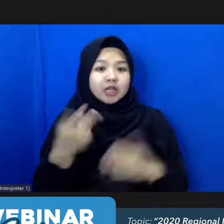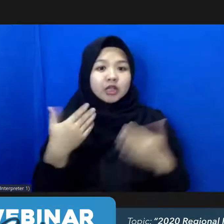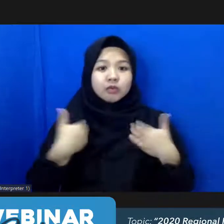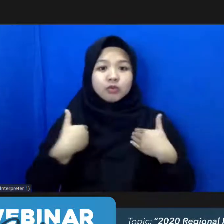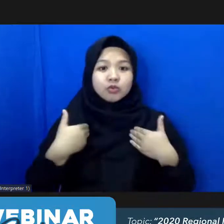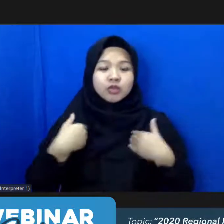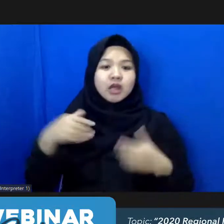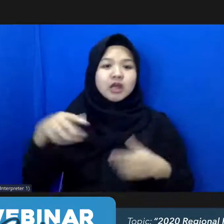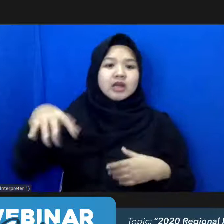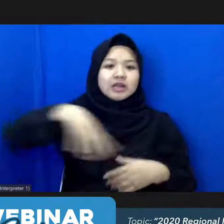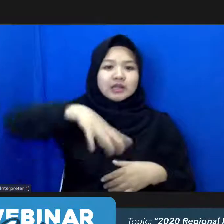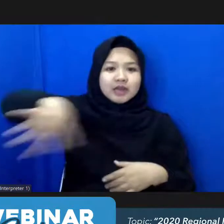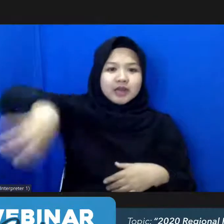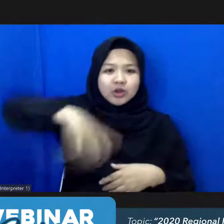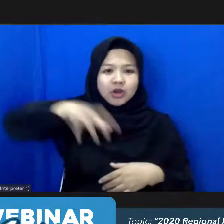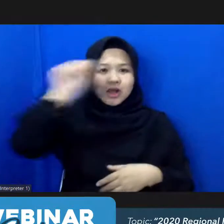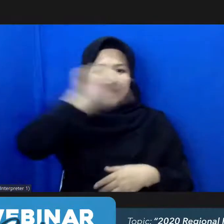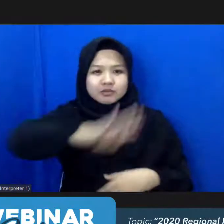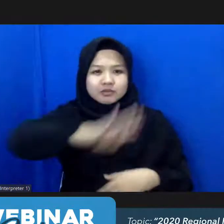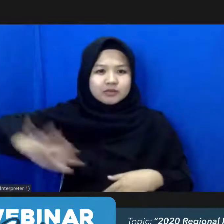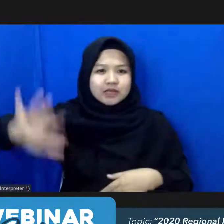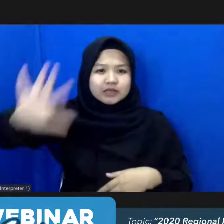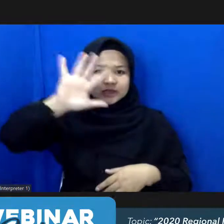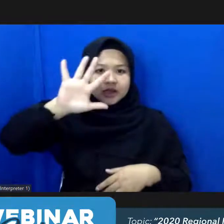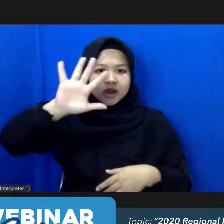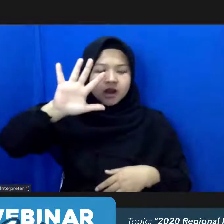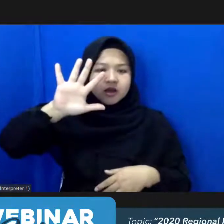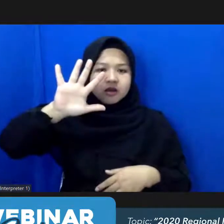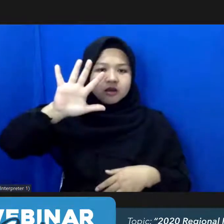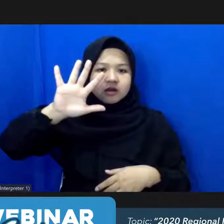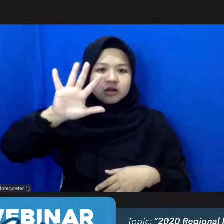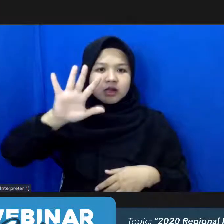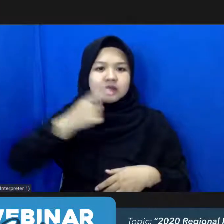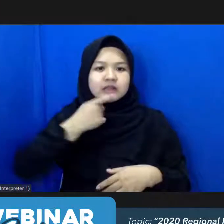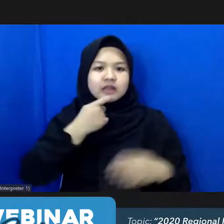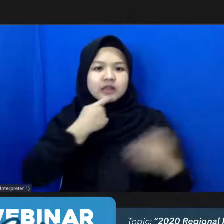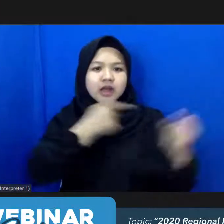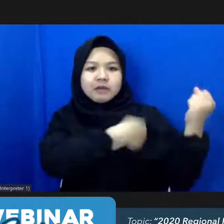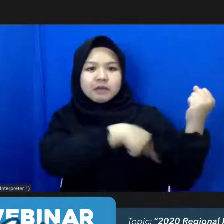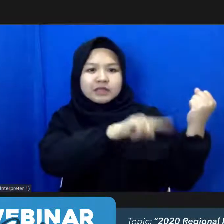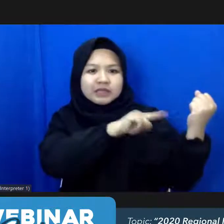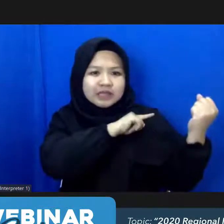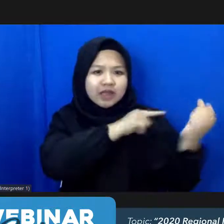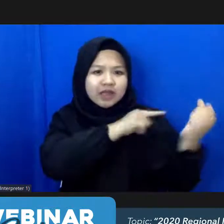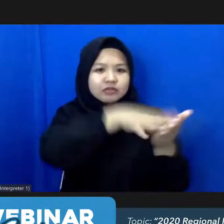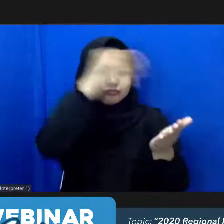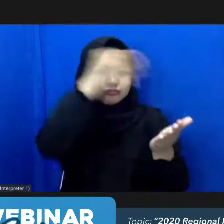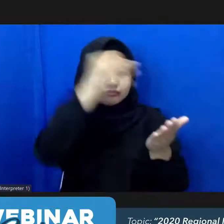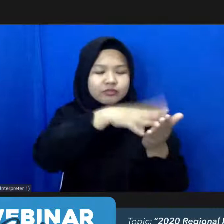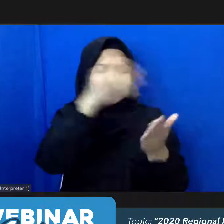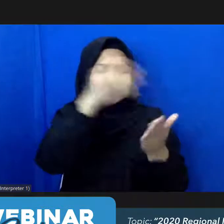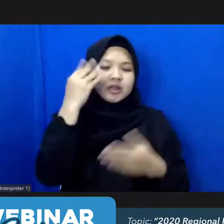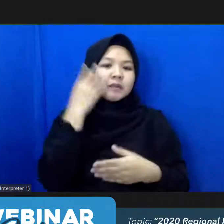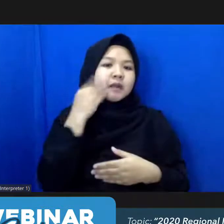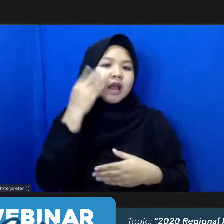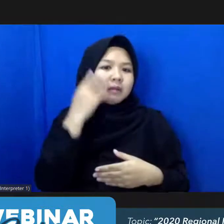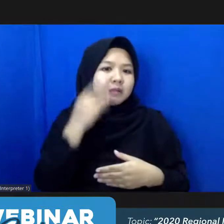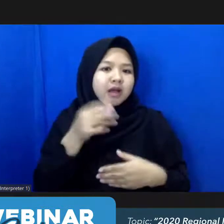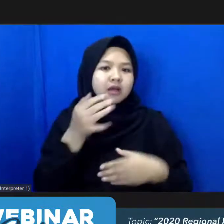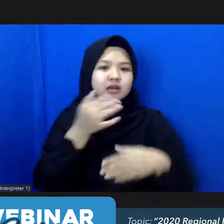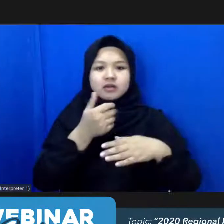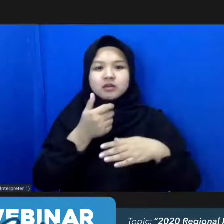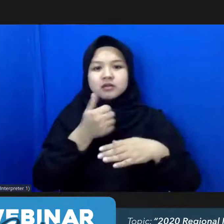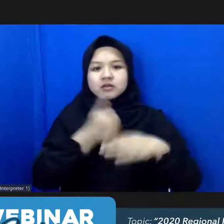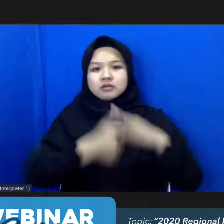and that exposure has also meant that the capacity and the lessons and the leadership in this area